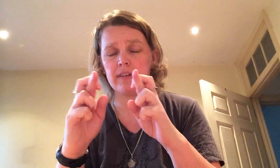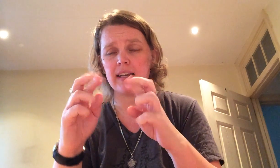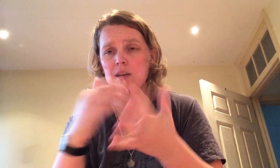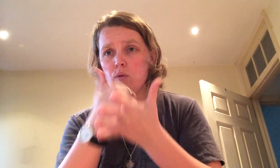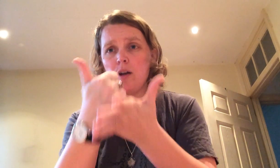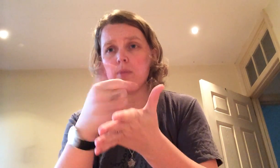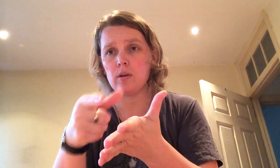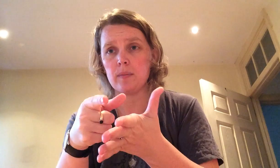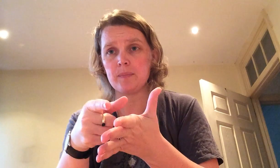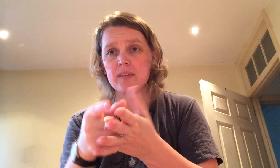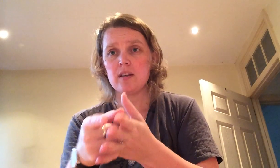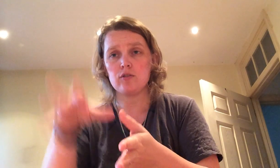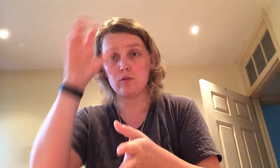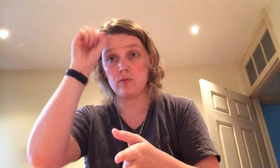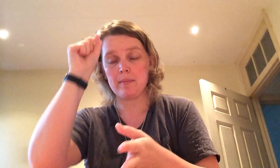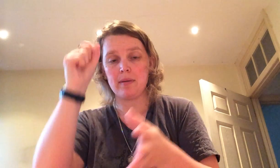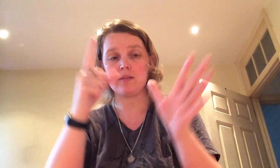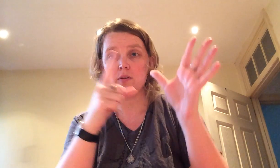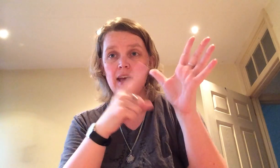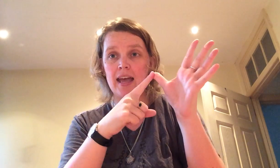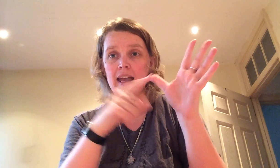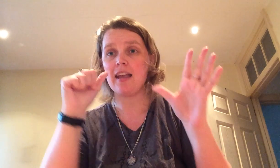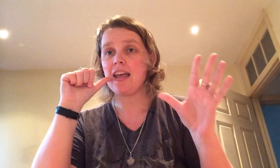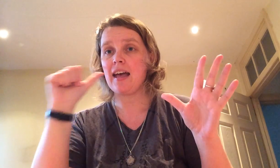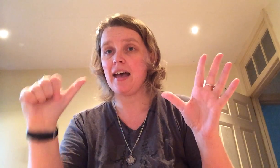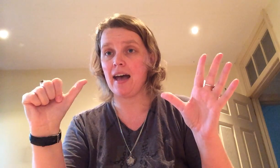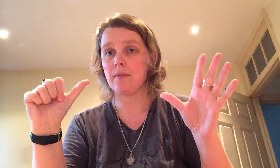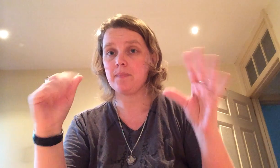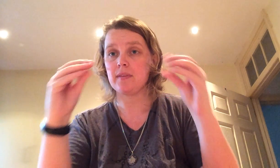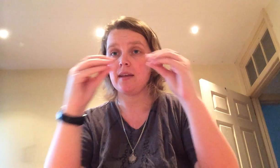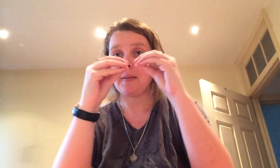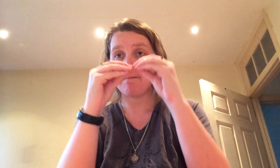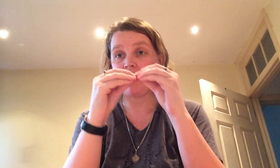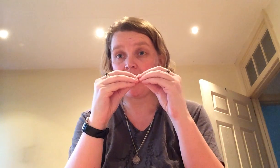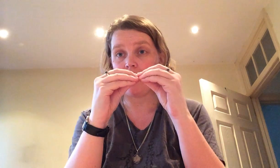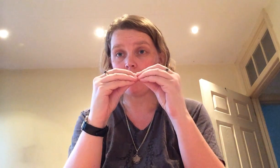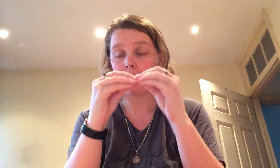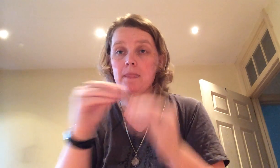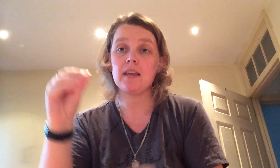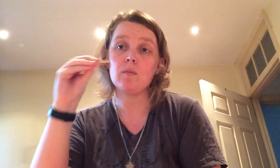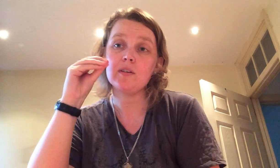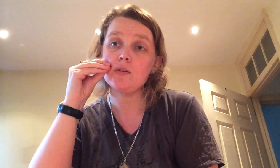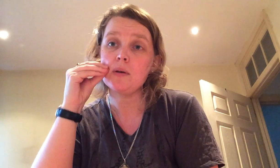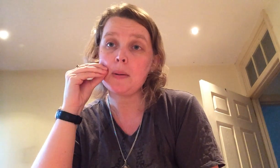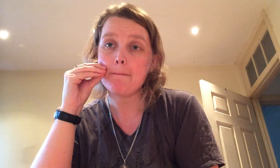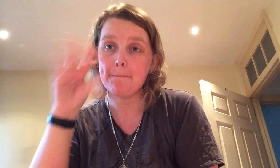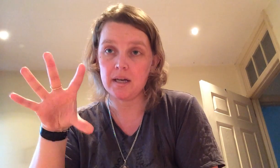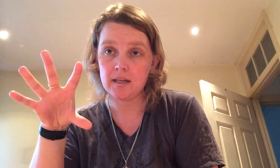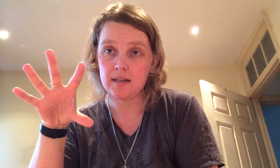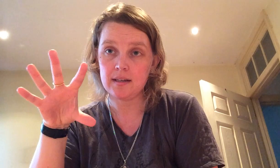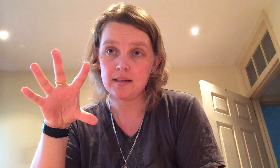Hopefully it will help you sort of remember. So we've got A, B, and we do B.